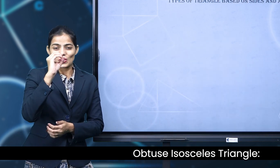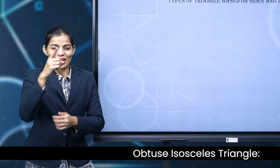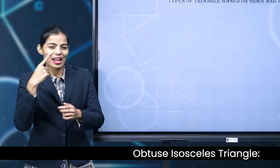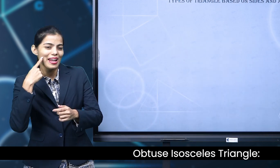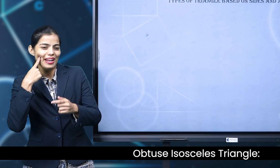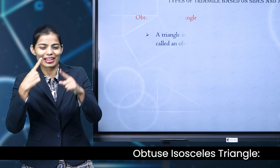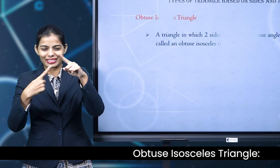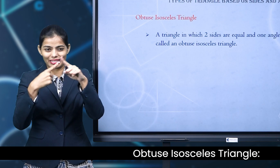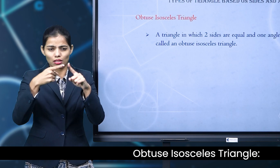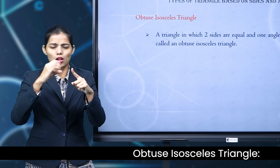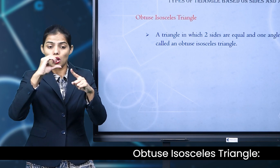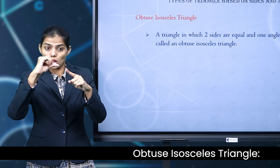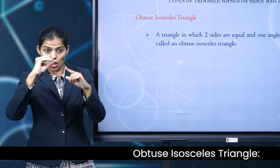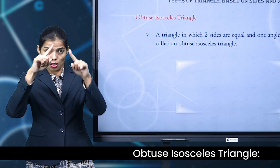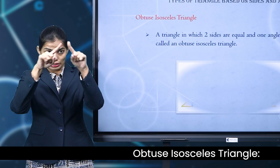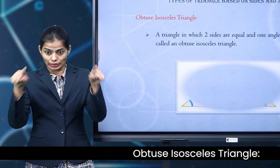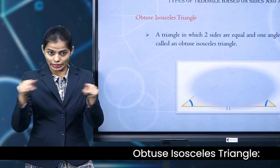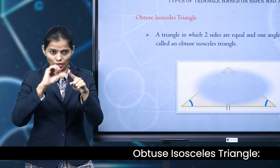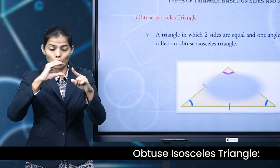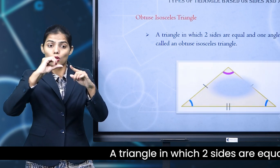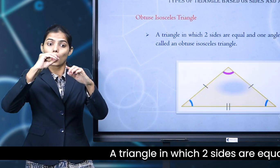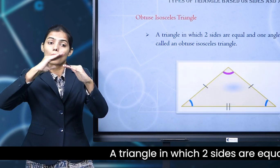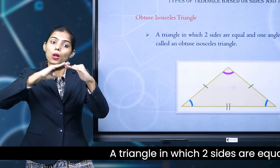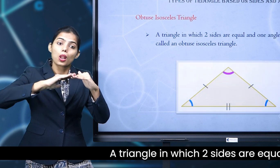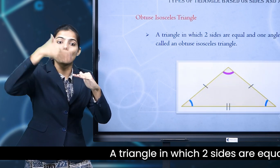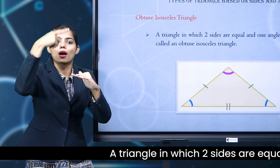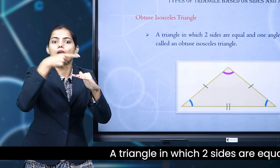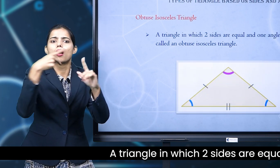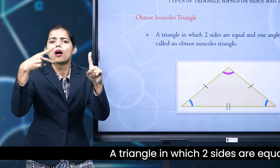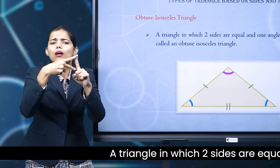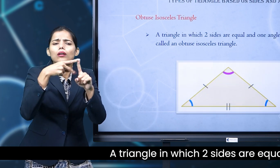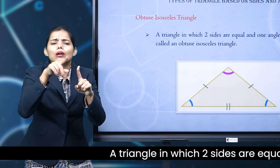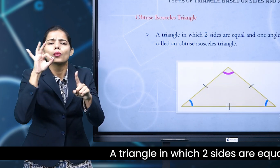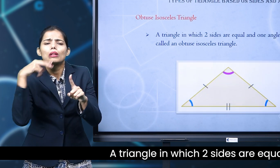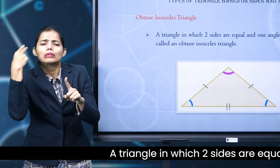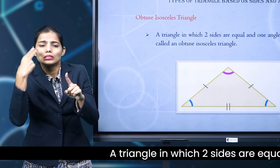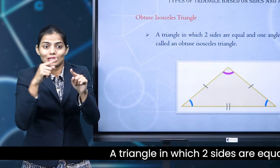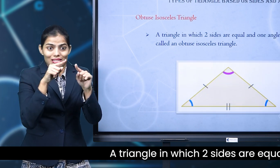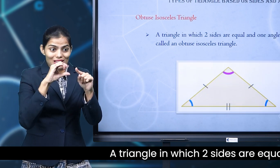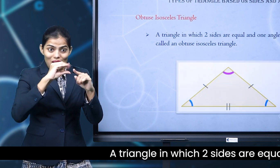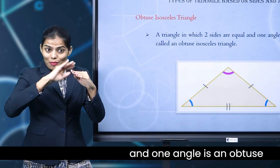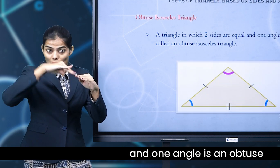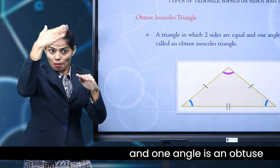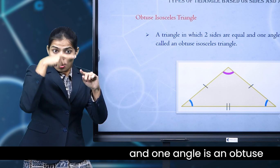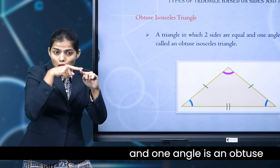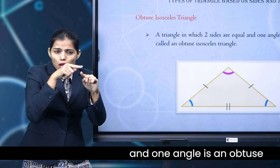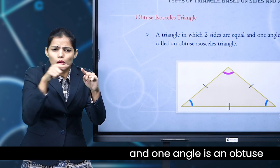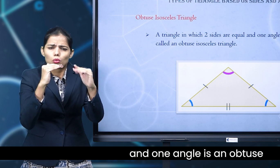Obtuse isosceles triangle. A triangle in which two sides are equal and one angle is